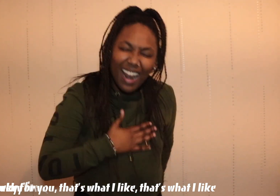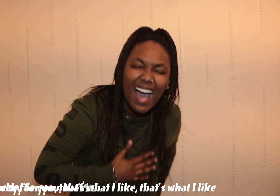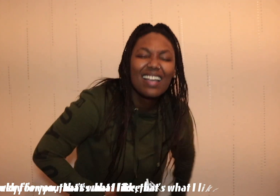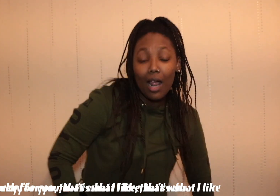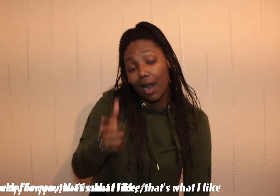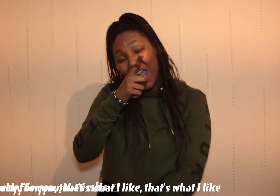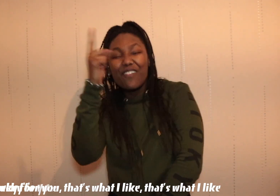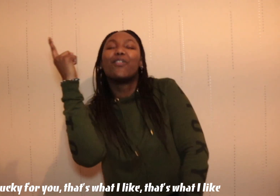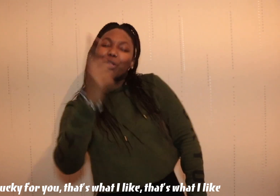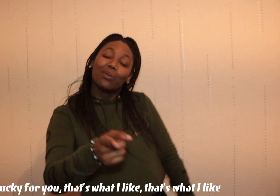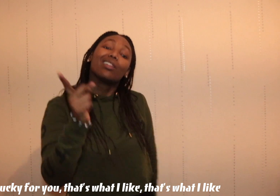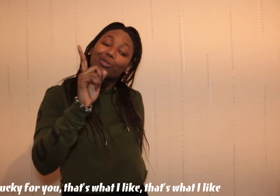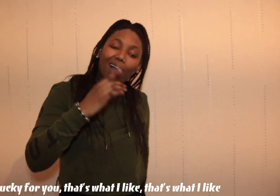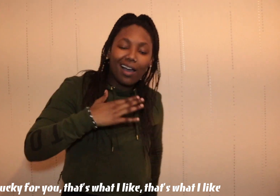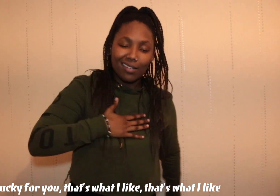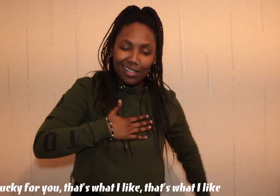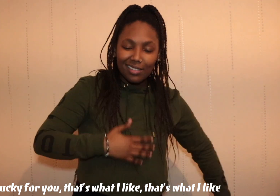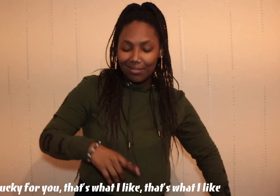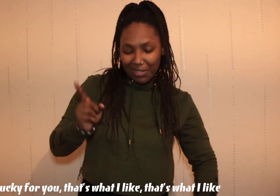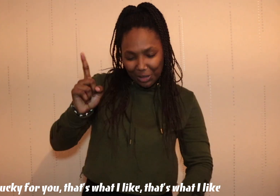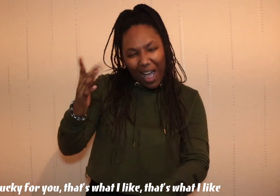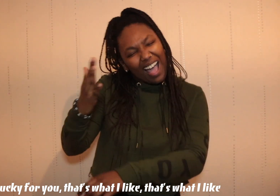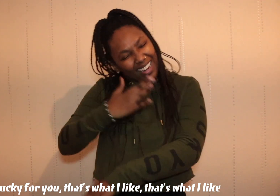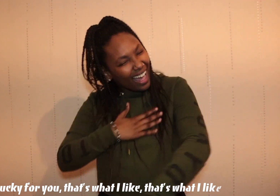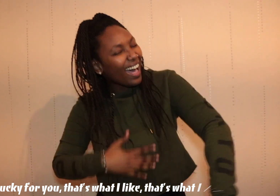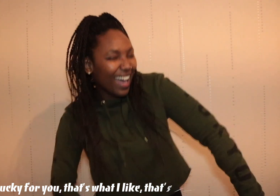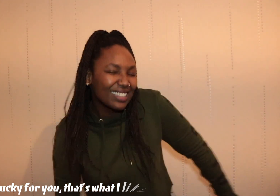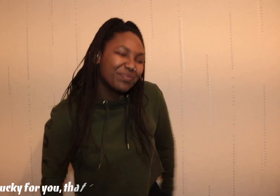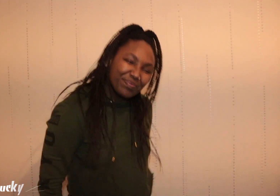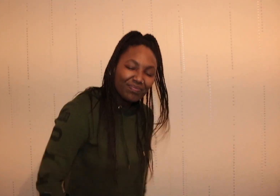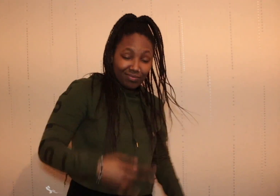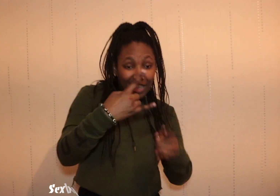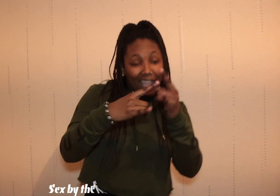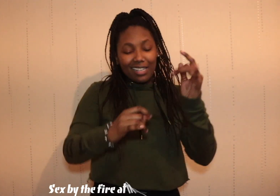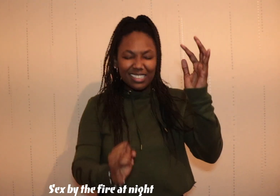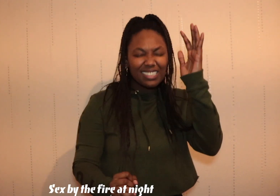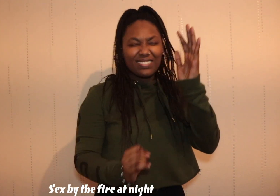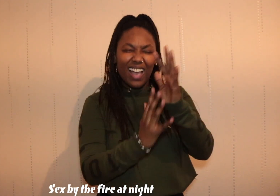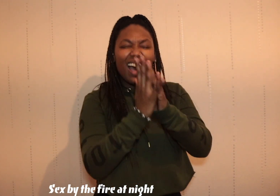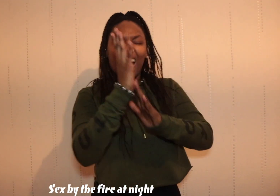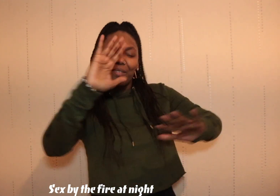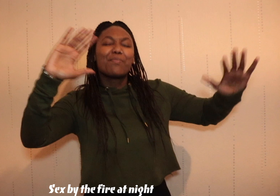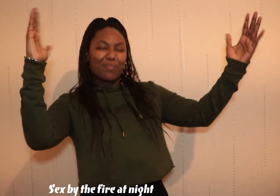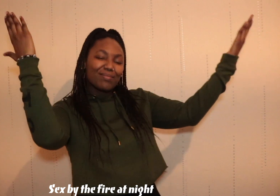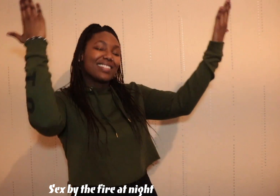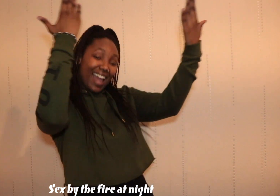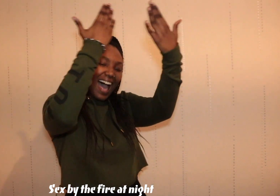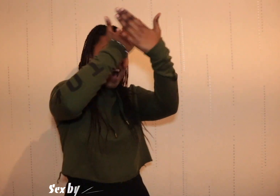like Lucky for you, that's what I like That's what I like Stacked by the fire at night